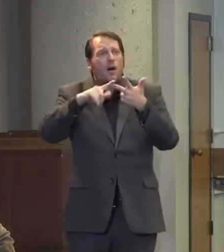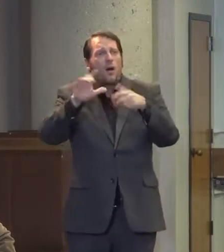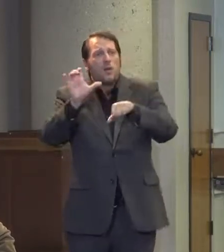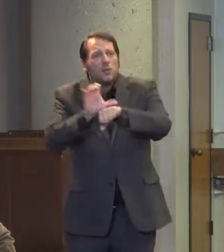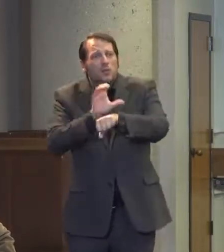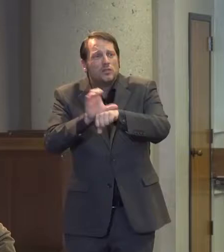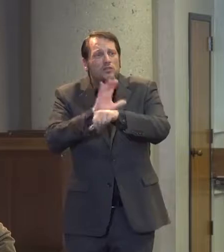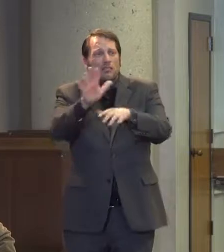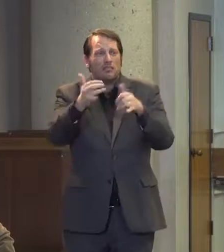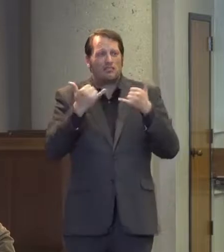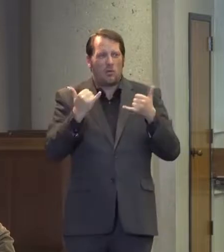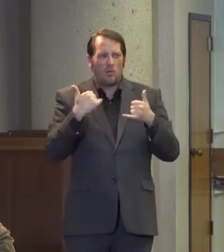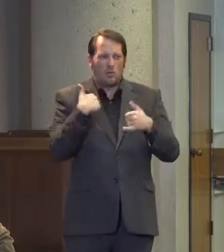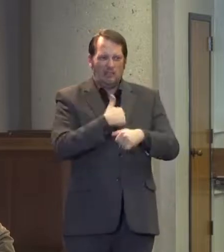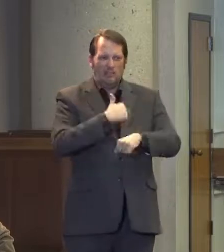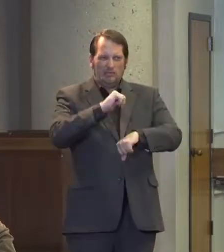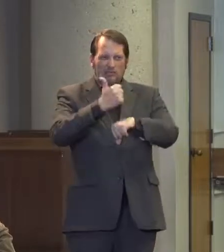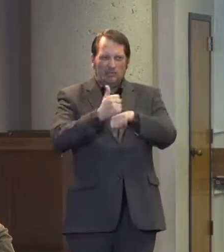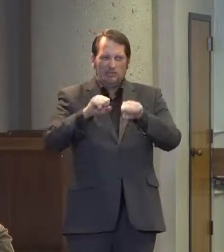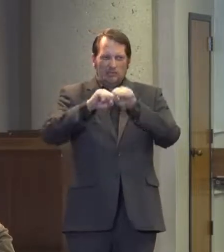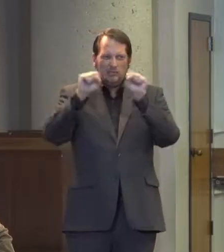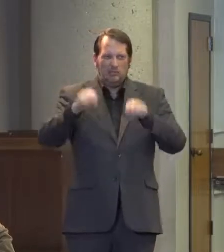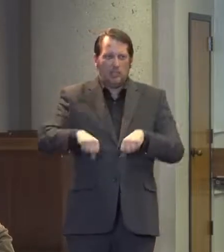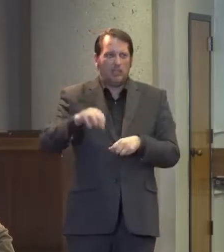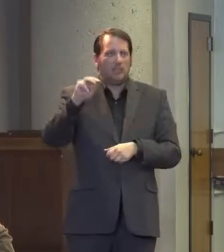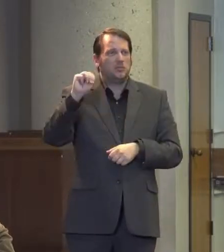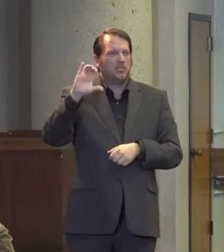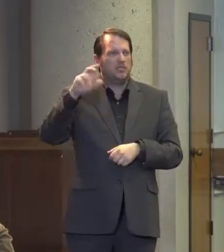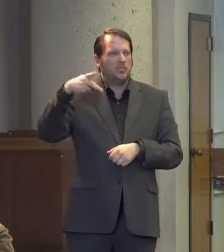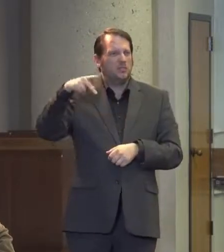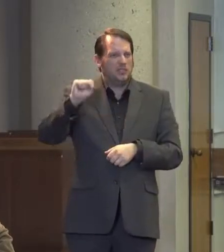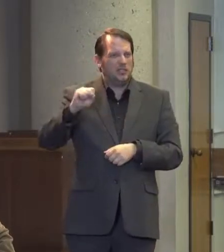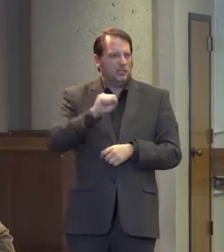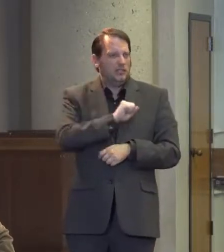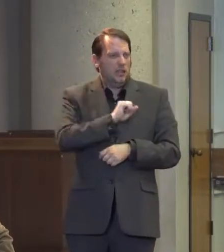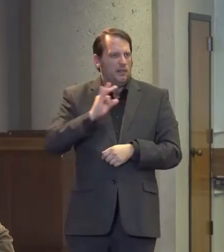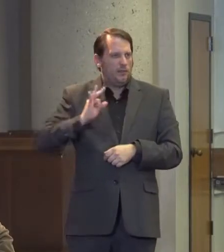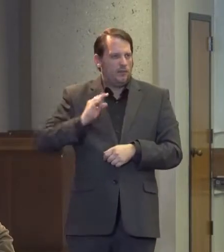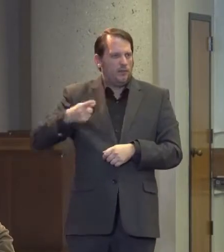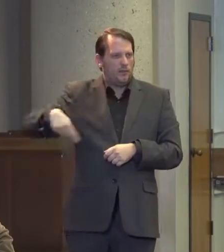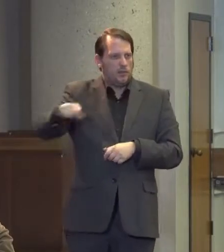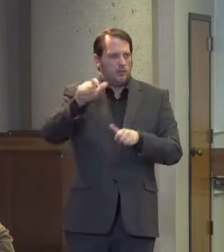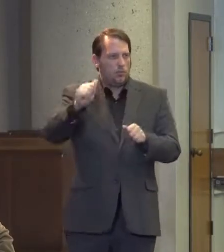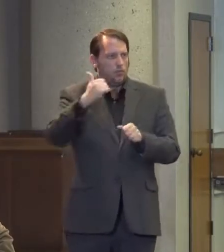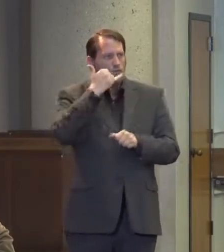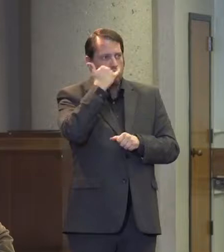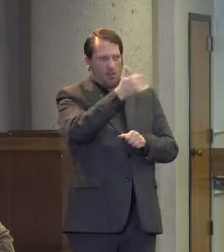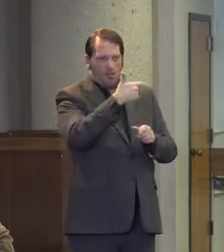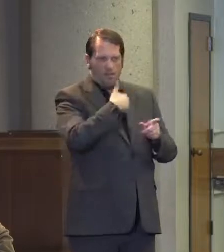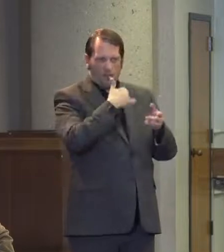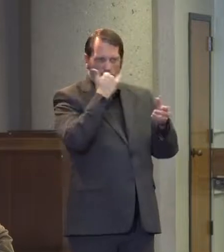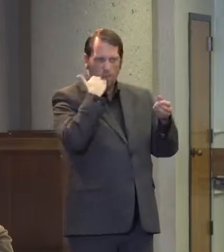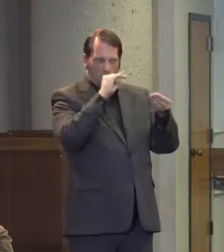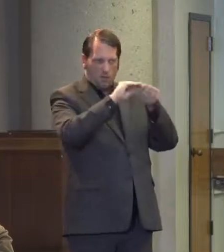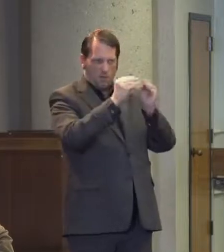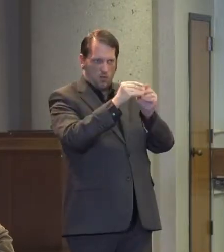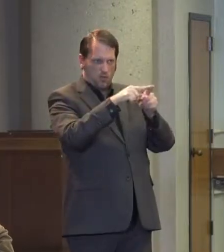where MCPS staff can call a number and it goes through that number to the student's